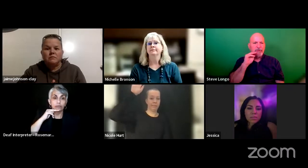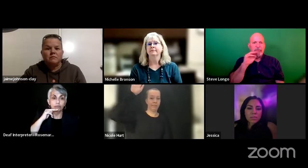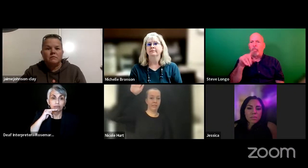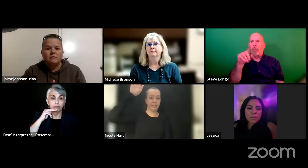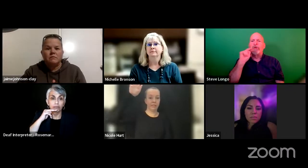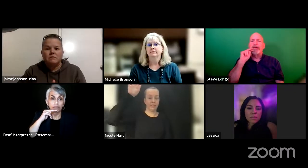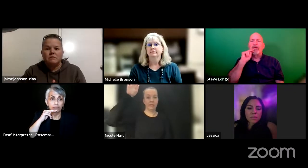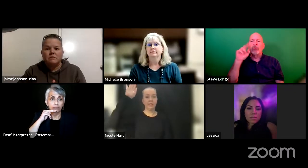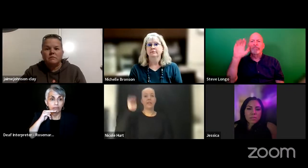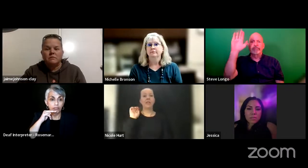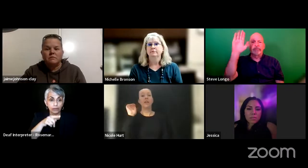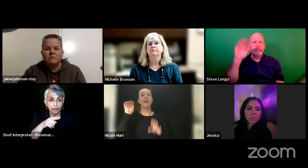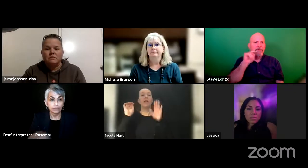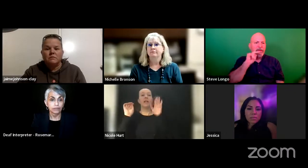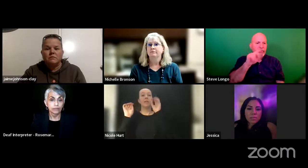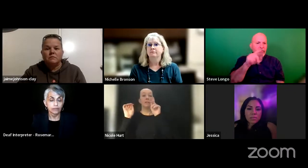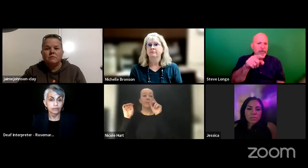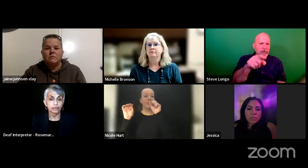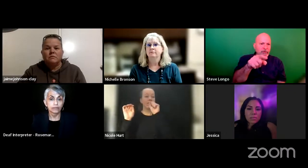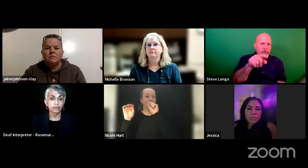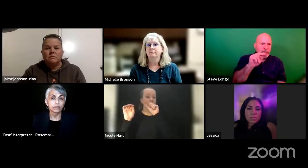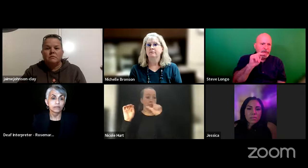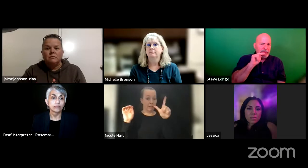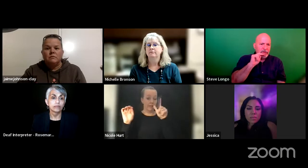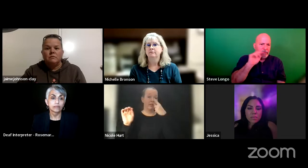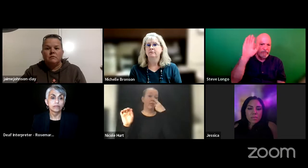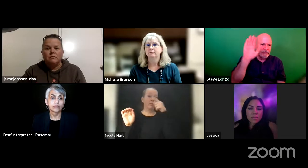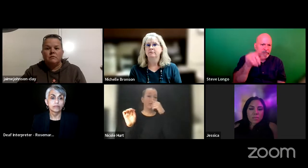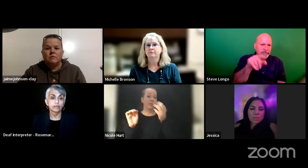Nicole, I see your hand is raised.